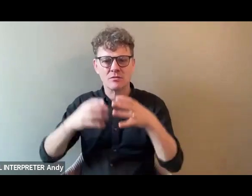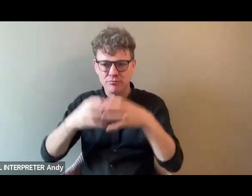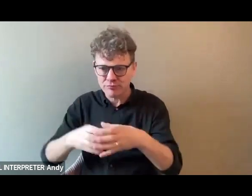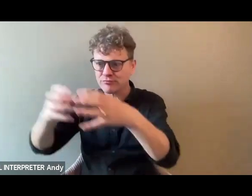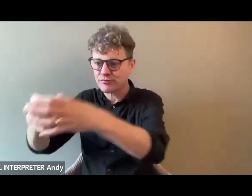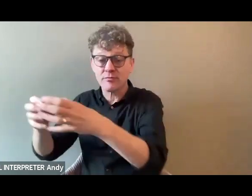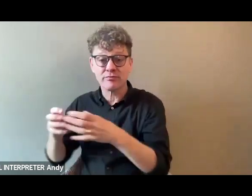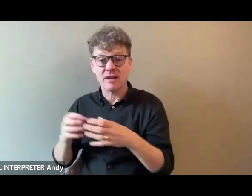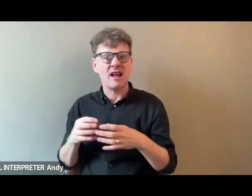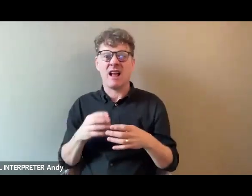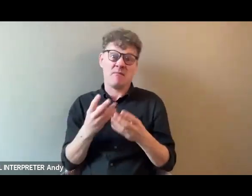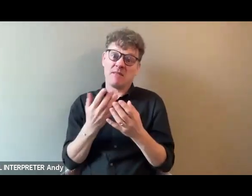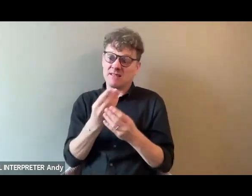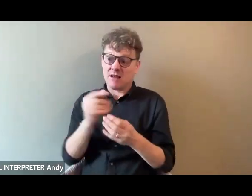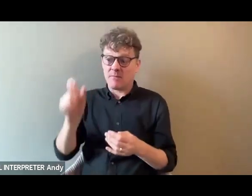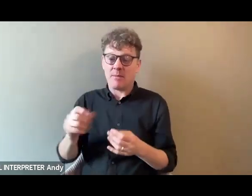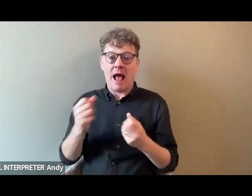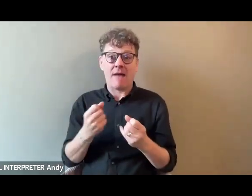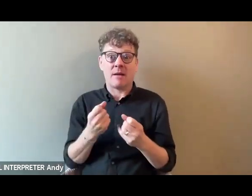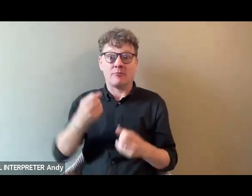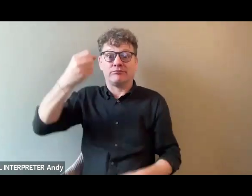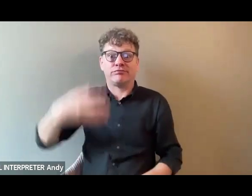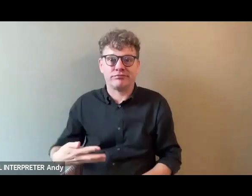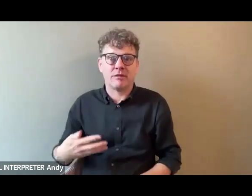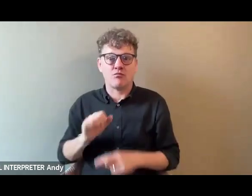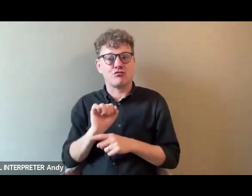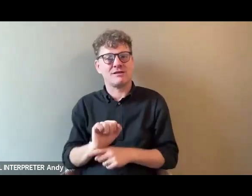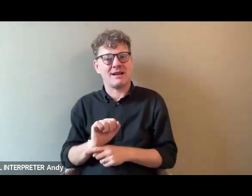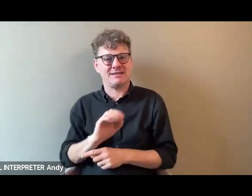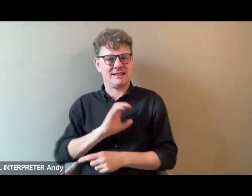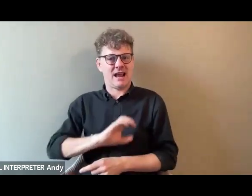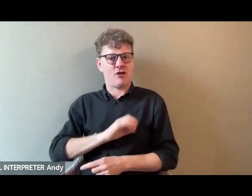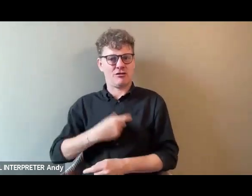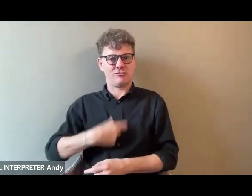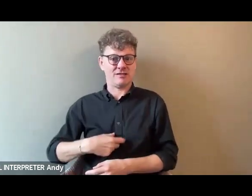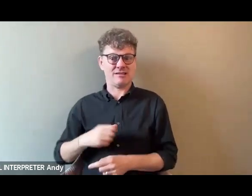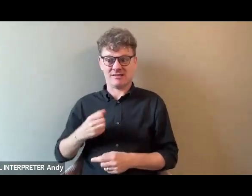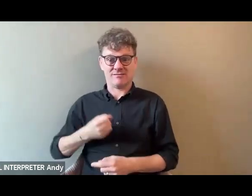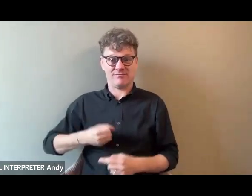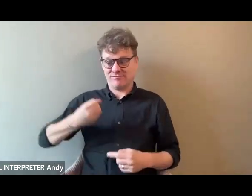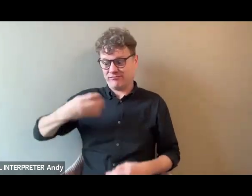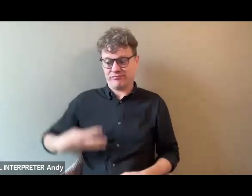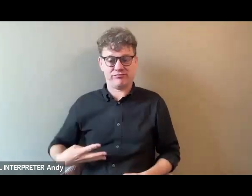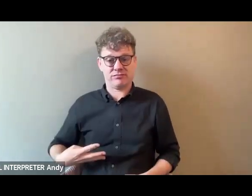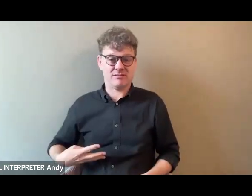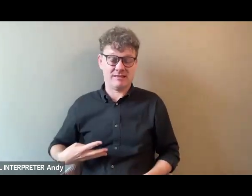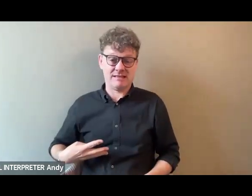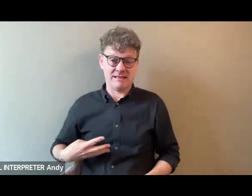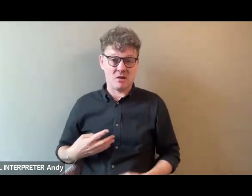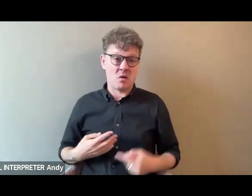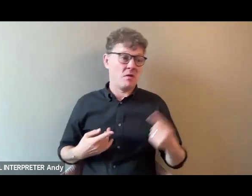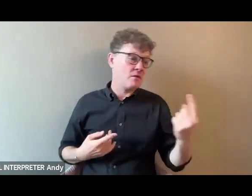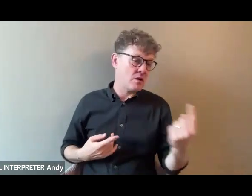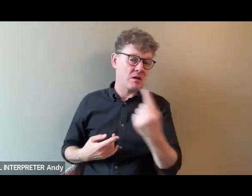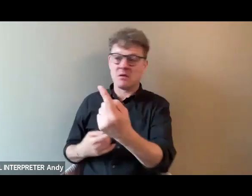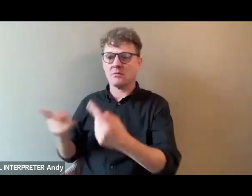protected characteristics. So, and we're always there's some research that says that we're always flowing between